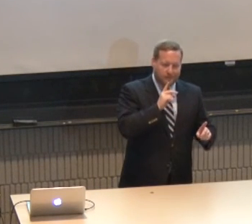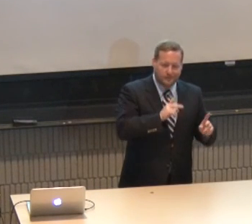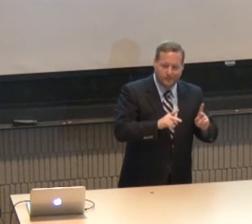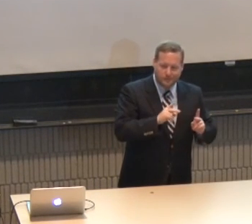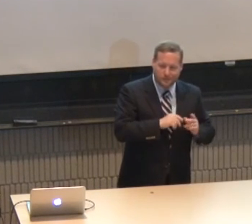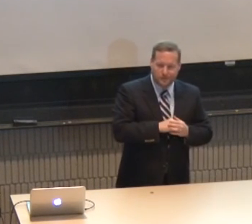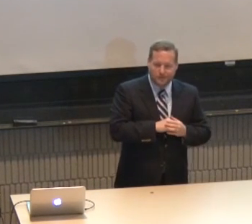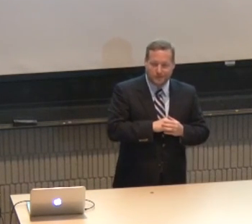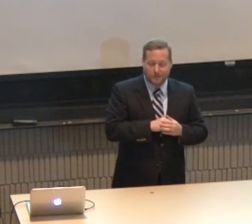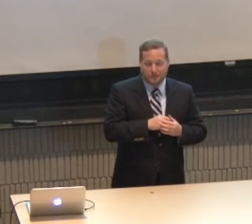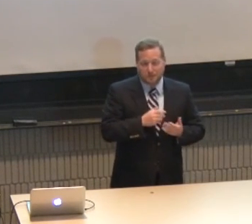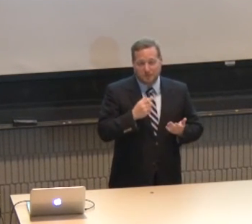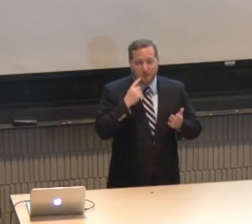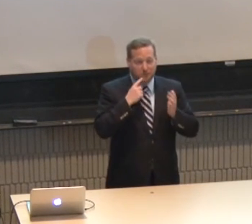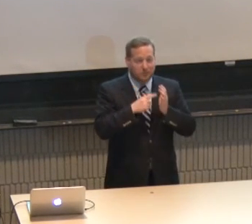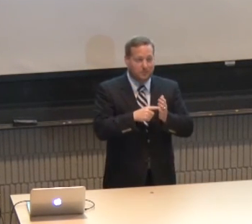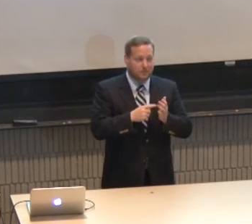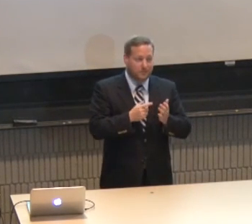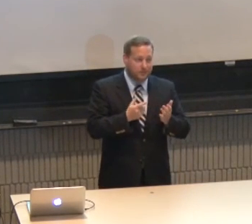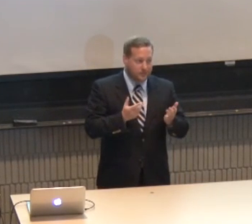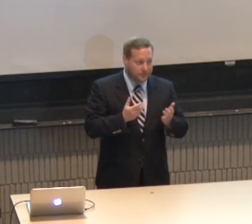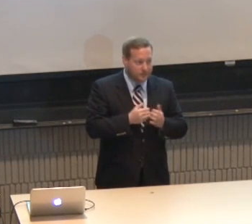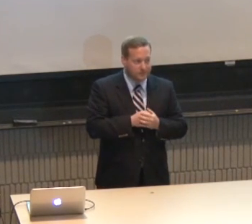the actions that they take, and how they impact deaf people.